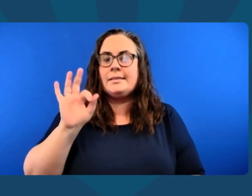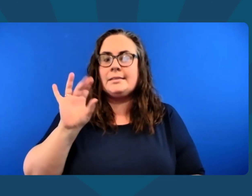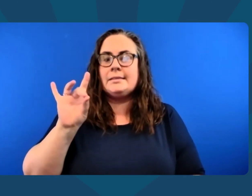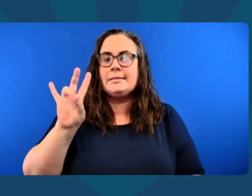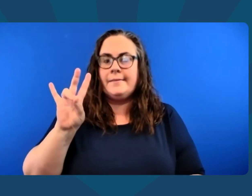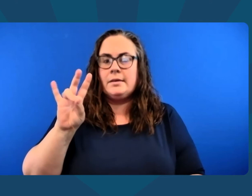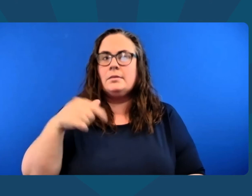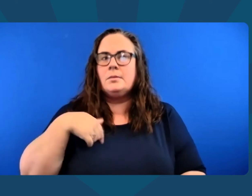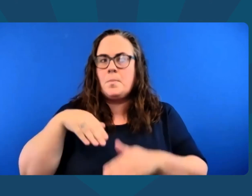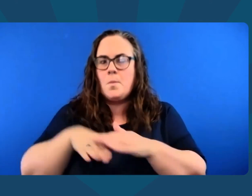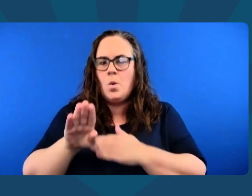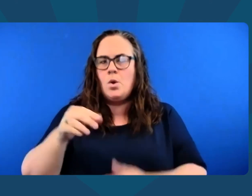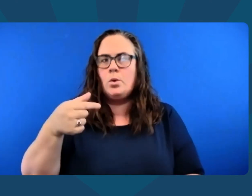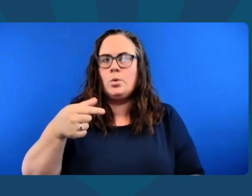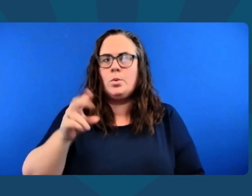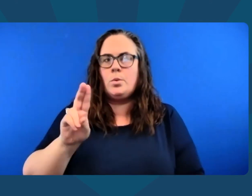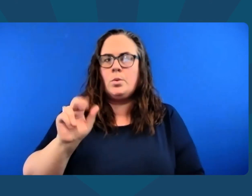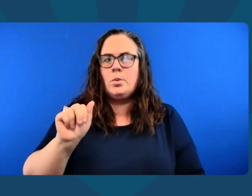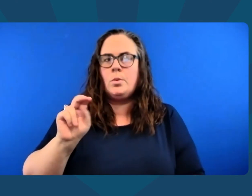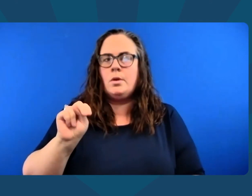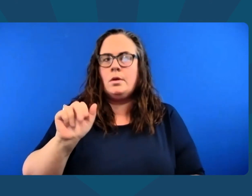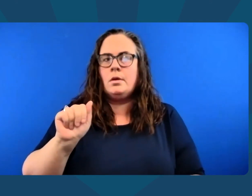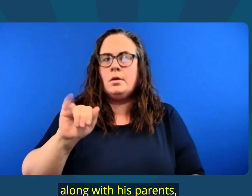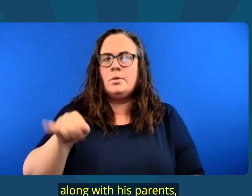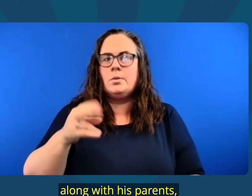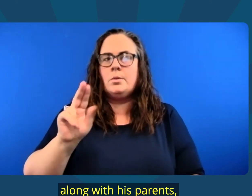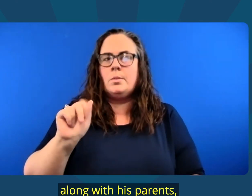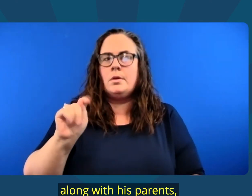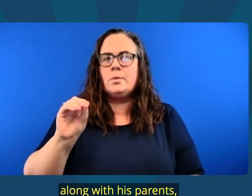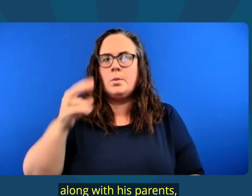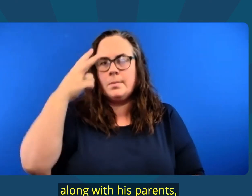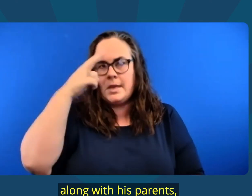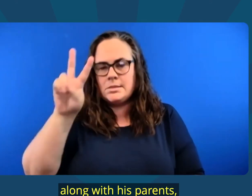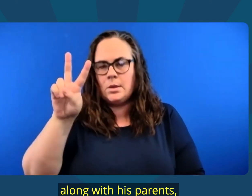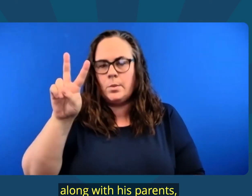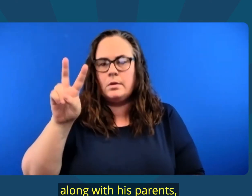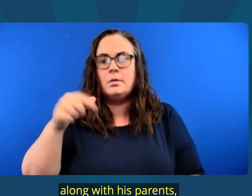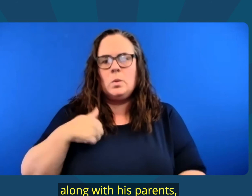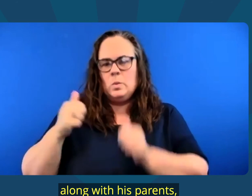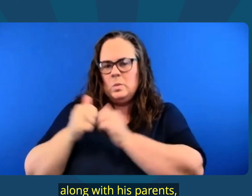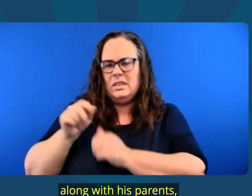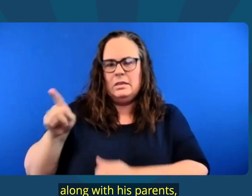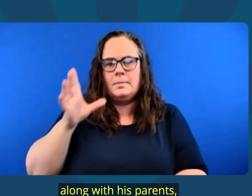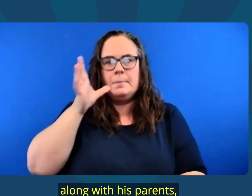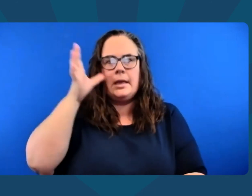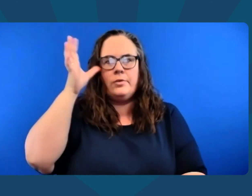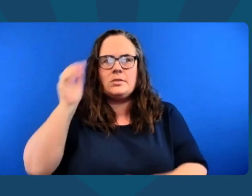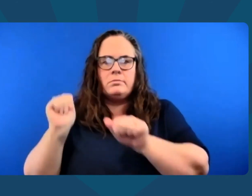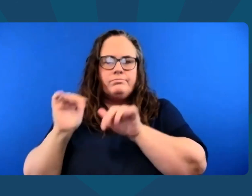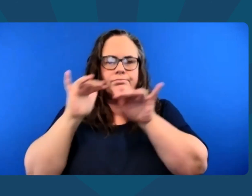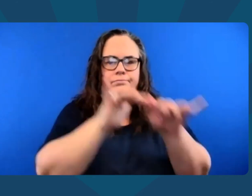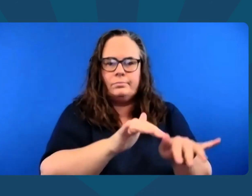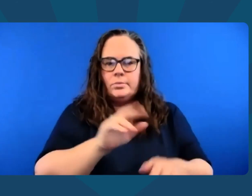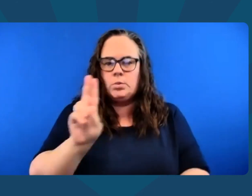Born in Guanajuato, Mexico in 1987, along with his parents, immigrated to the United States when he